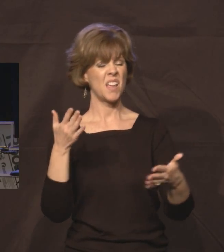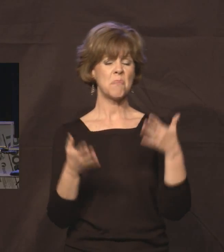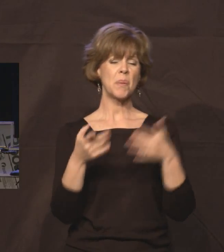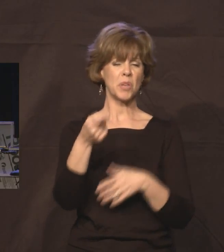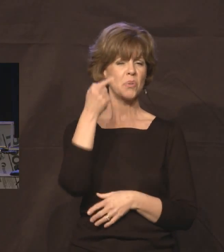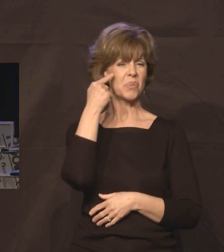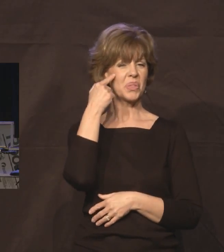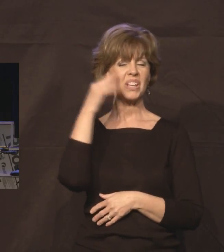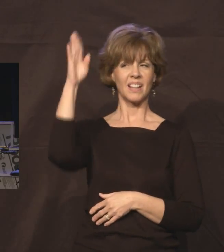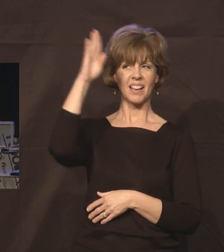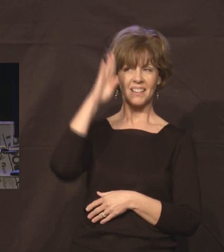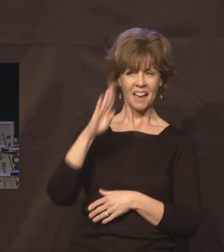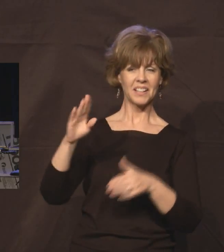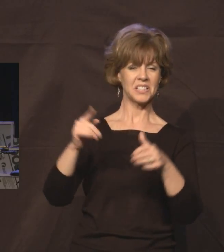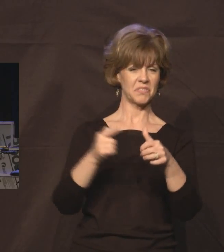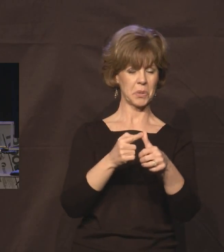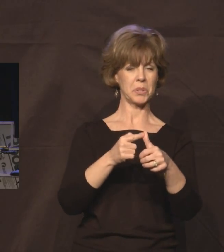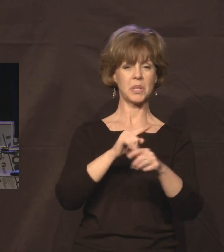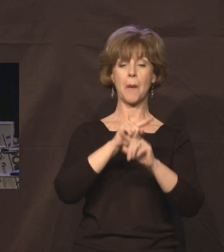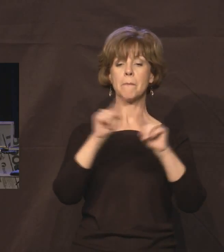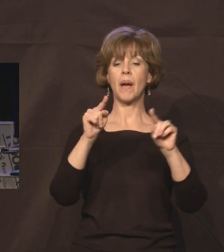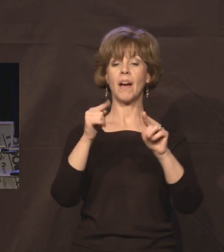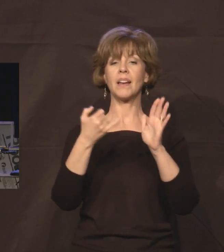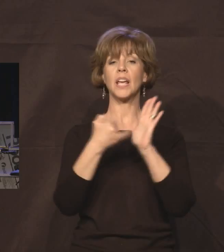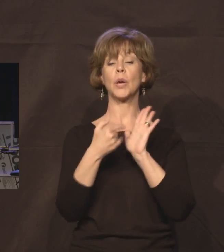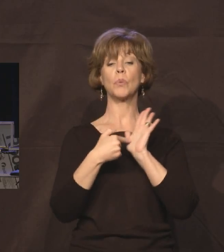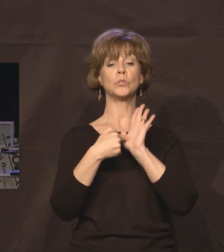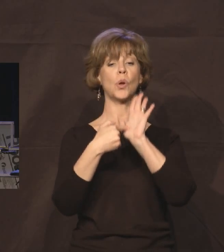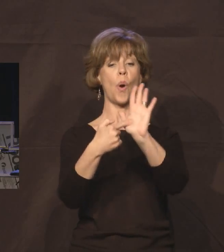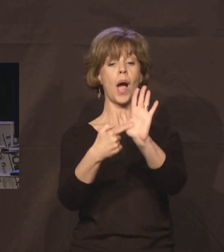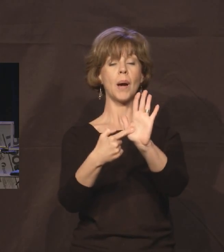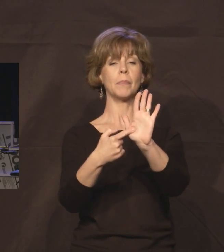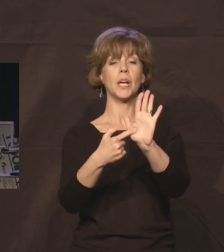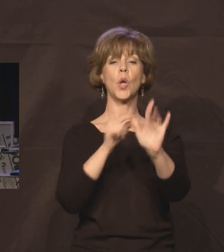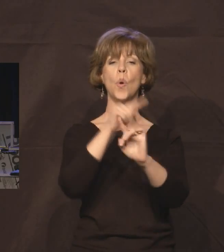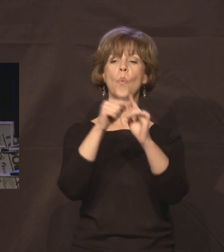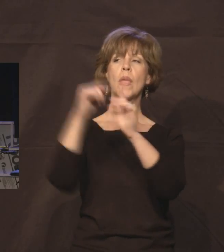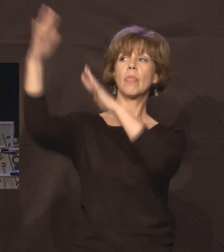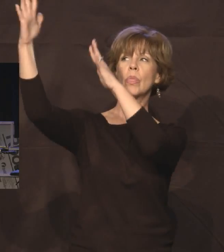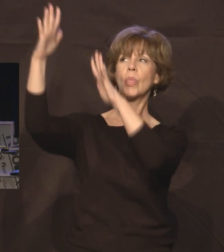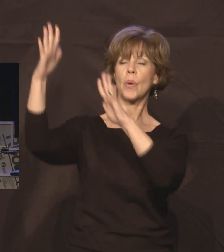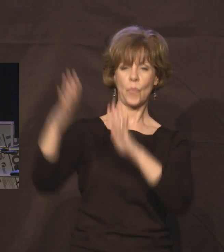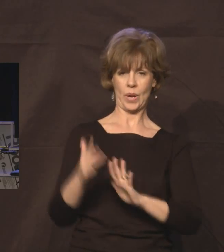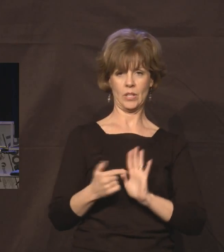life, but it will show up when the winds show up.